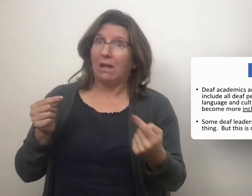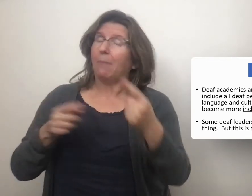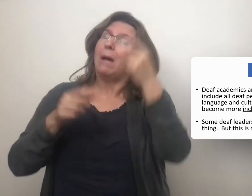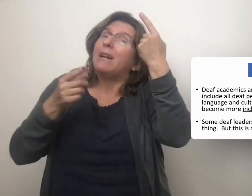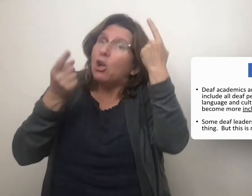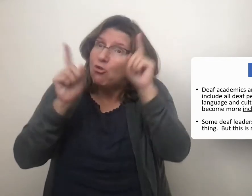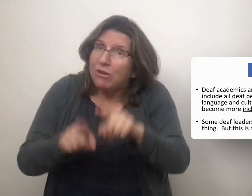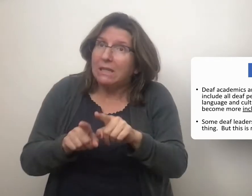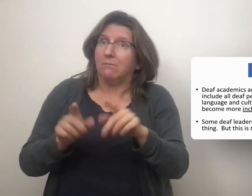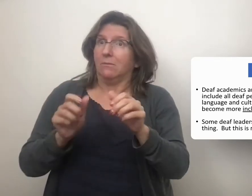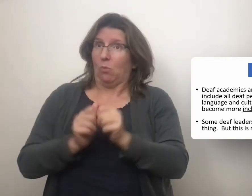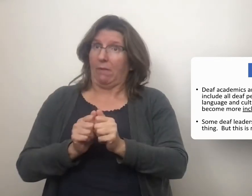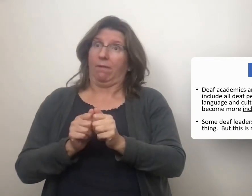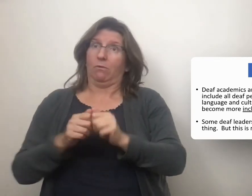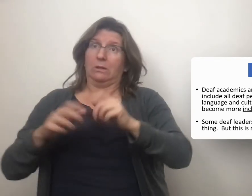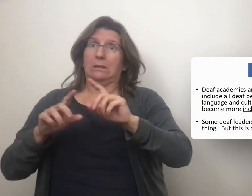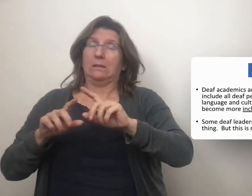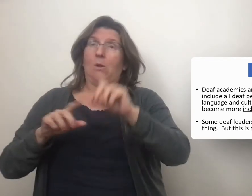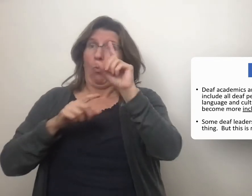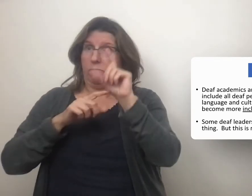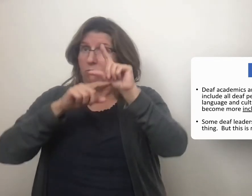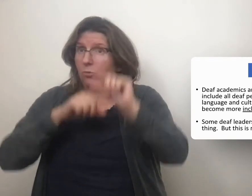but it is not widespread.